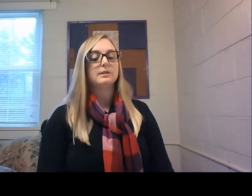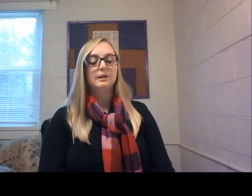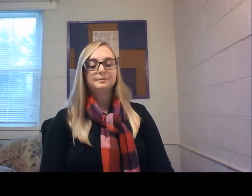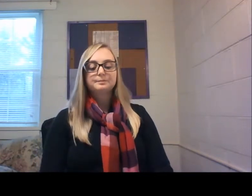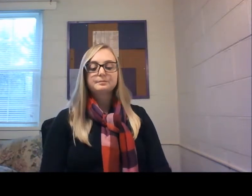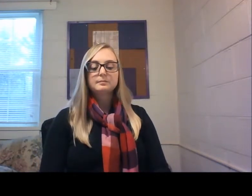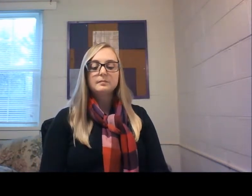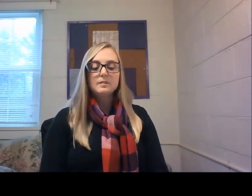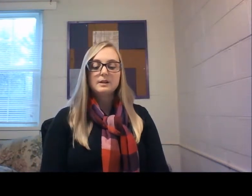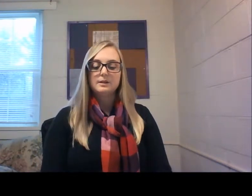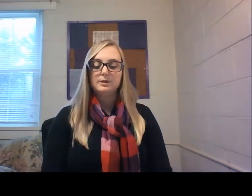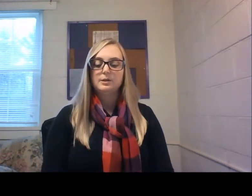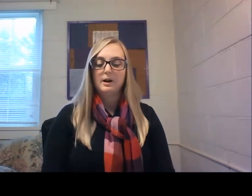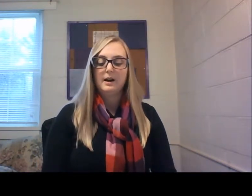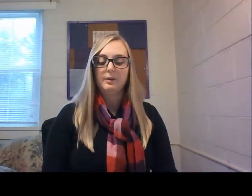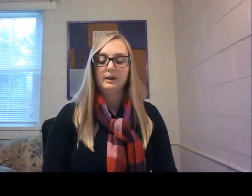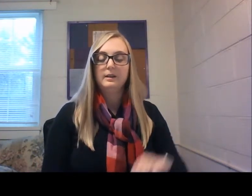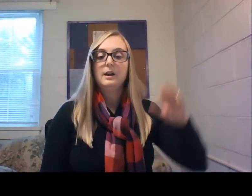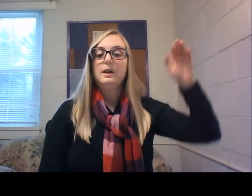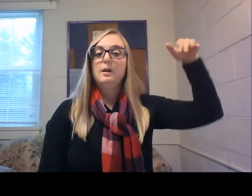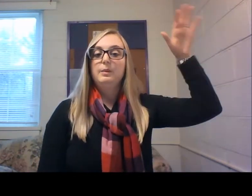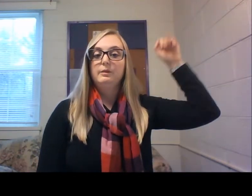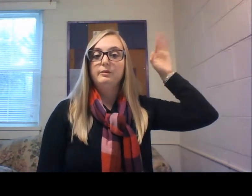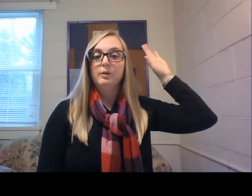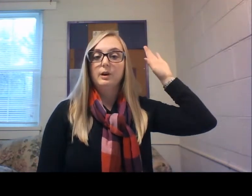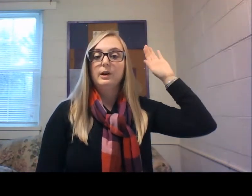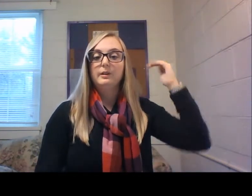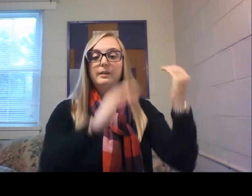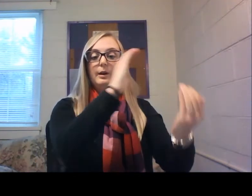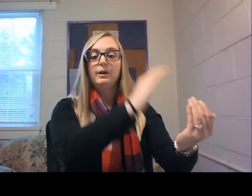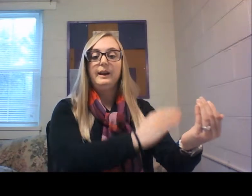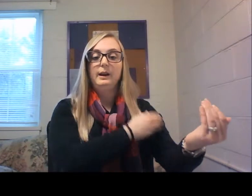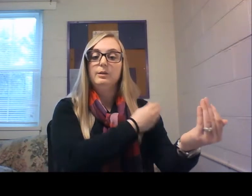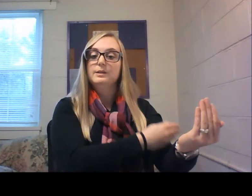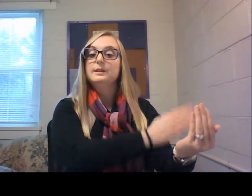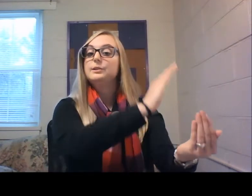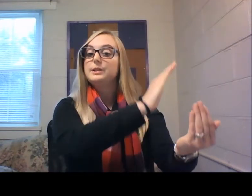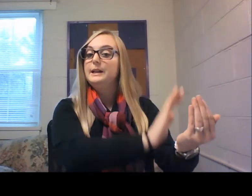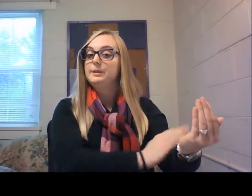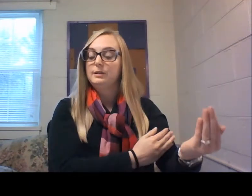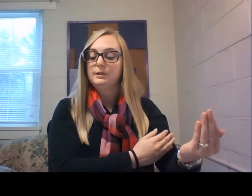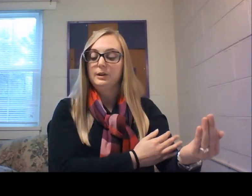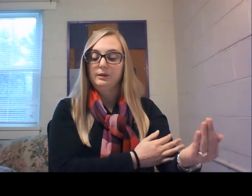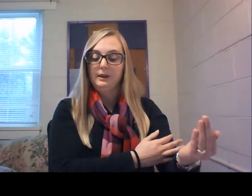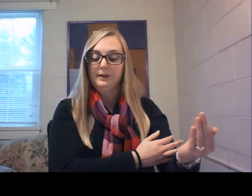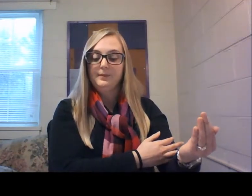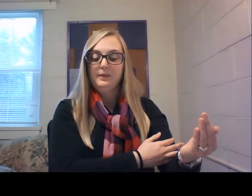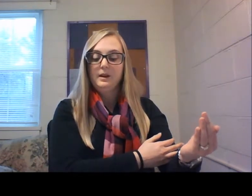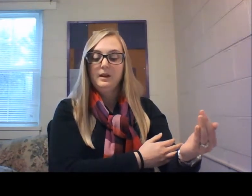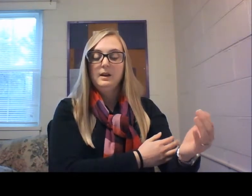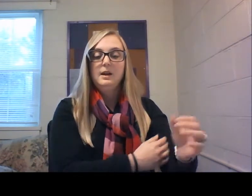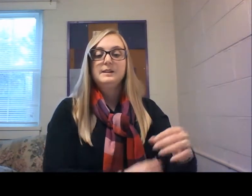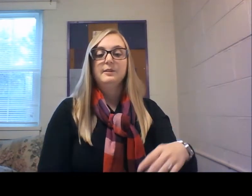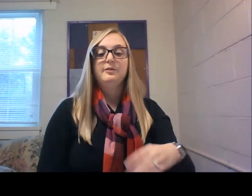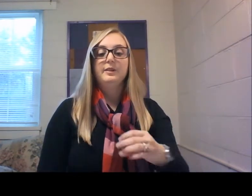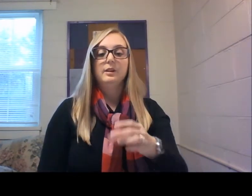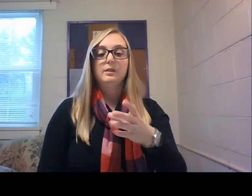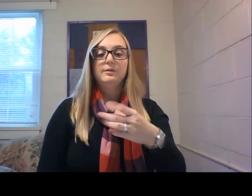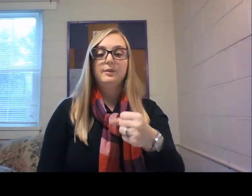song. So you start out with, before there were carols. These are signs we learned earlier. To fill. Fill,